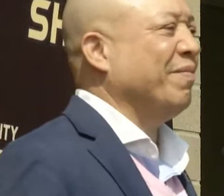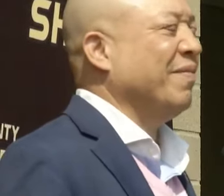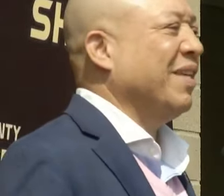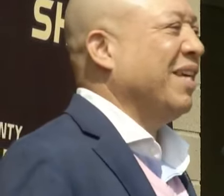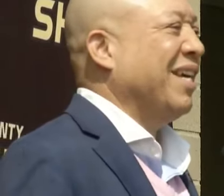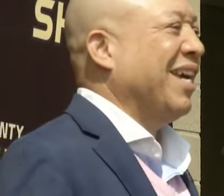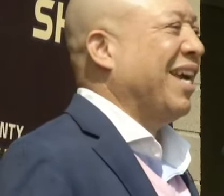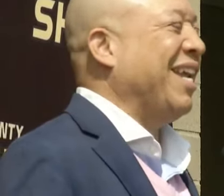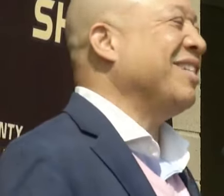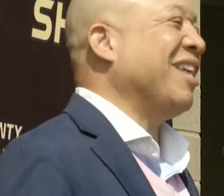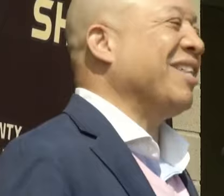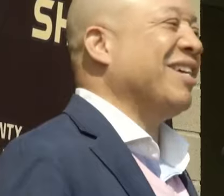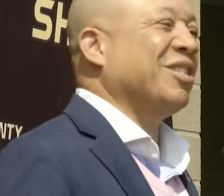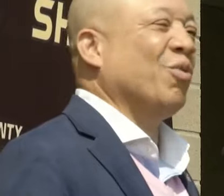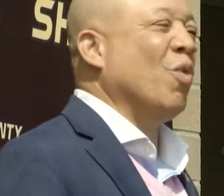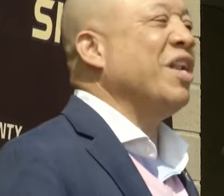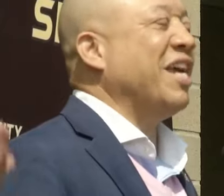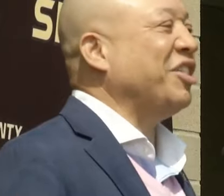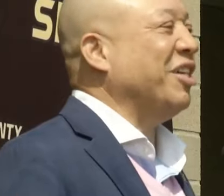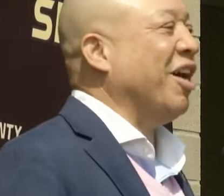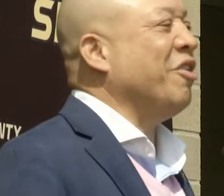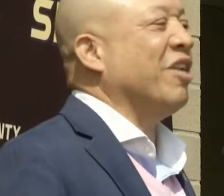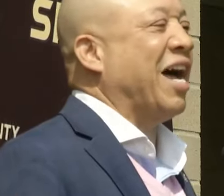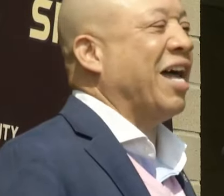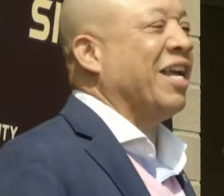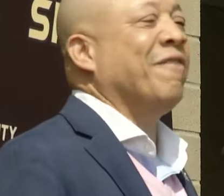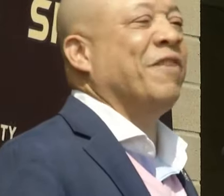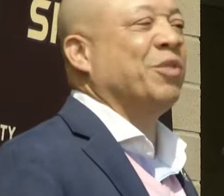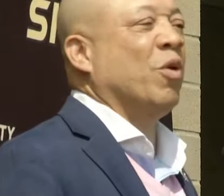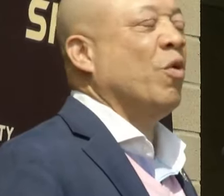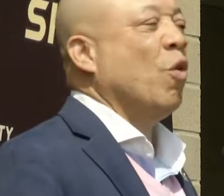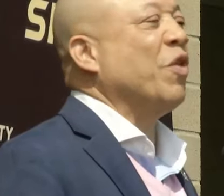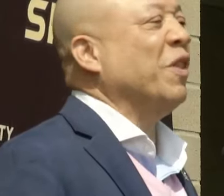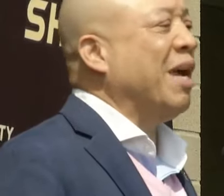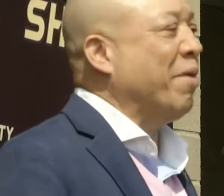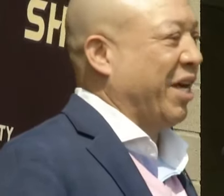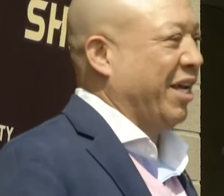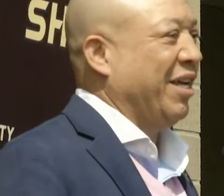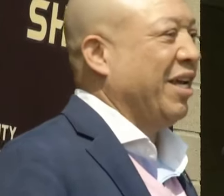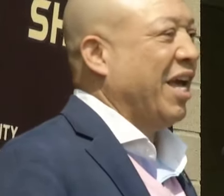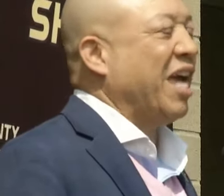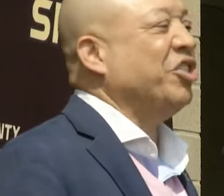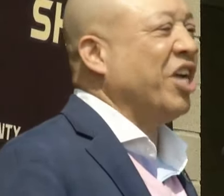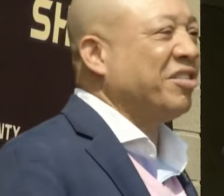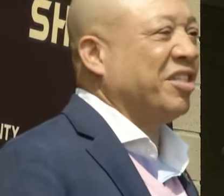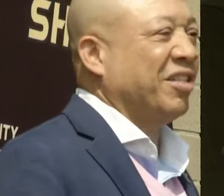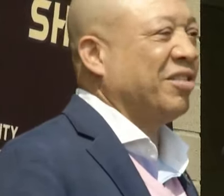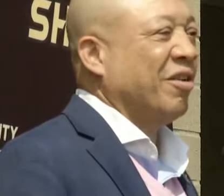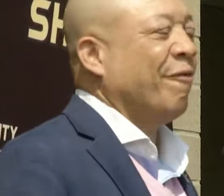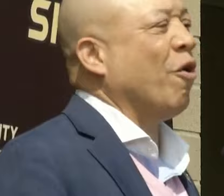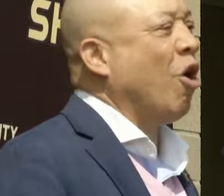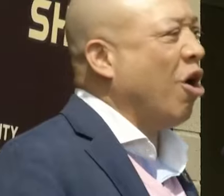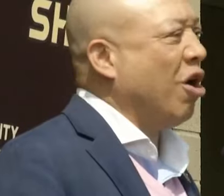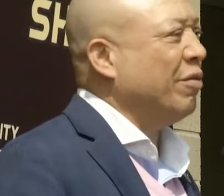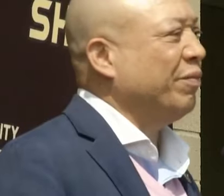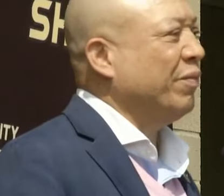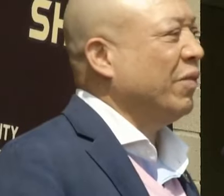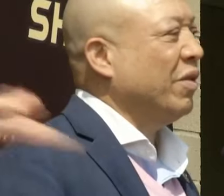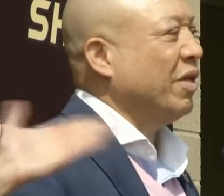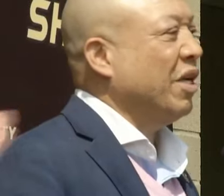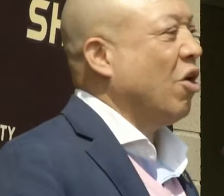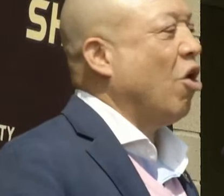flag. It ends like this: one nation, under God, indivisible, with liberty and justice for